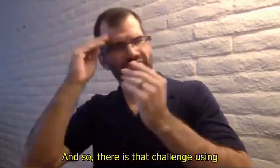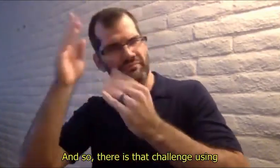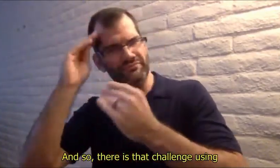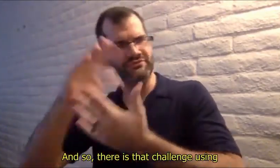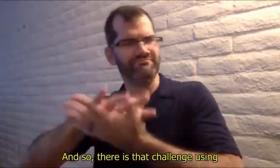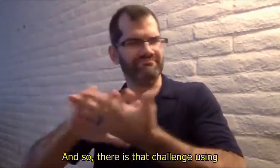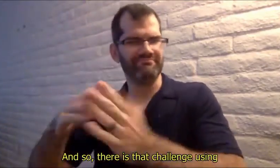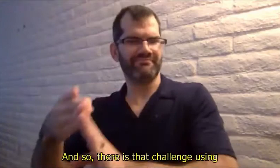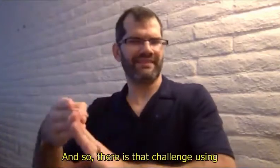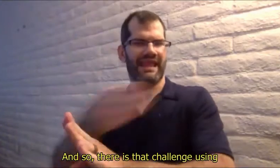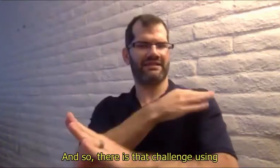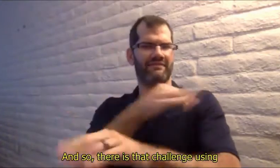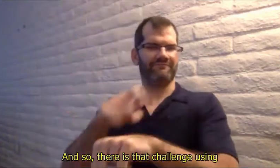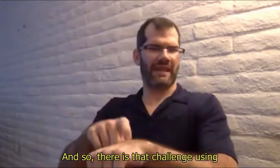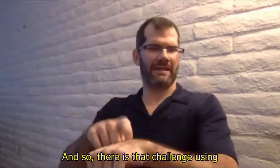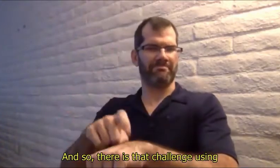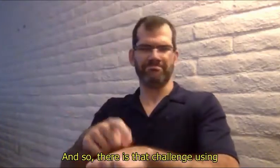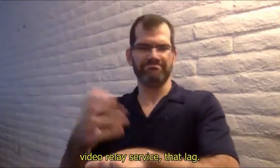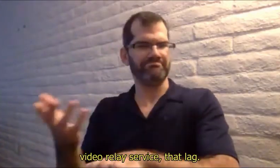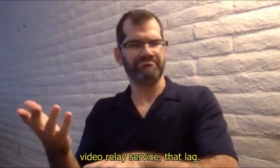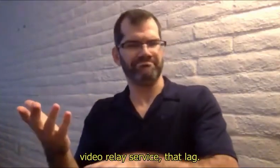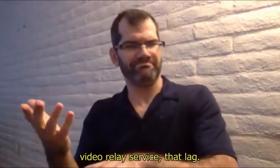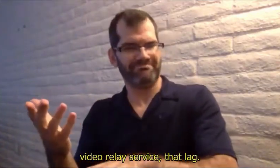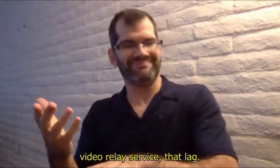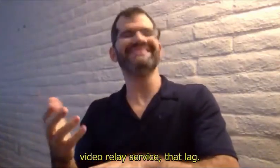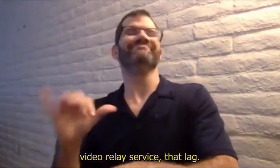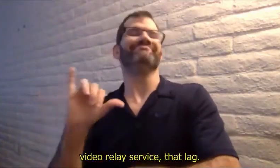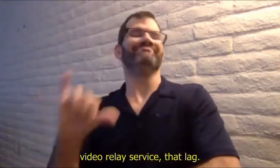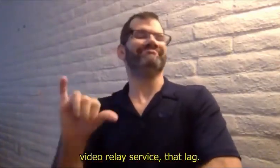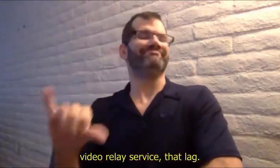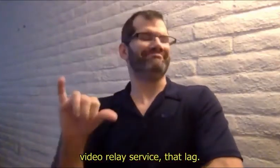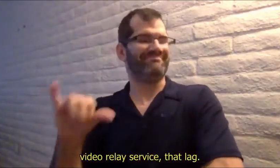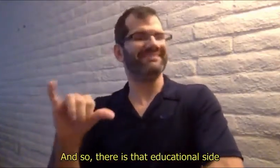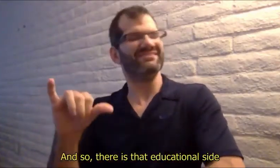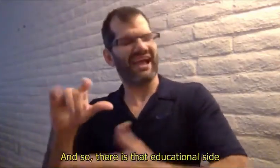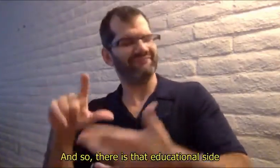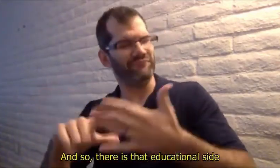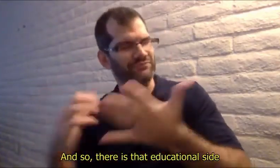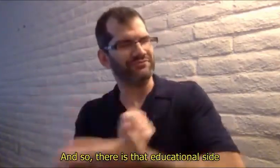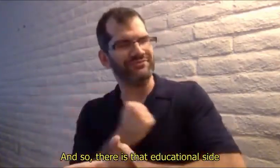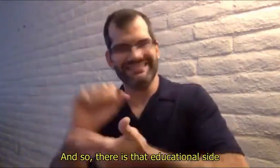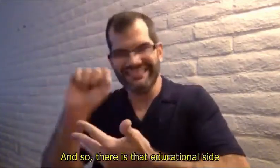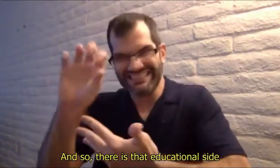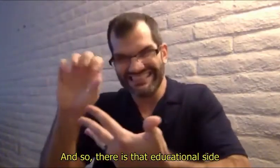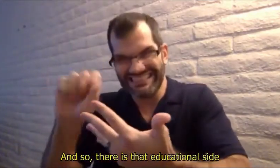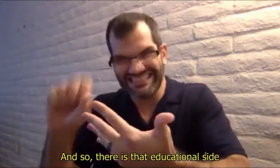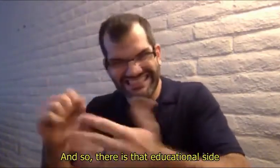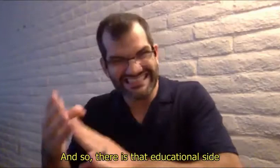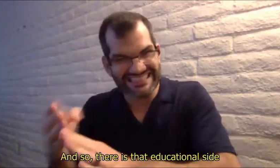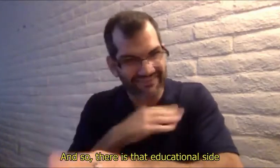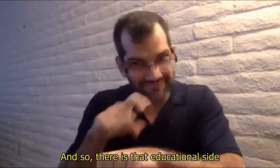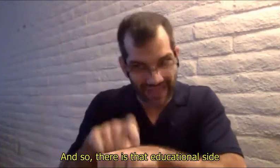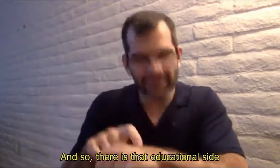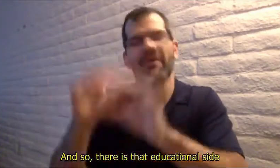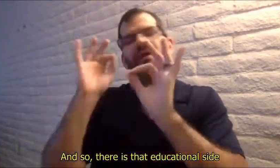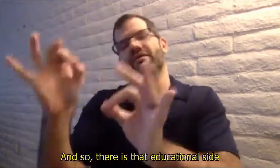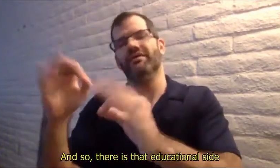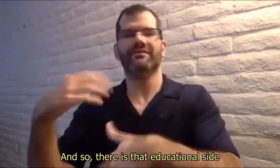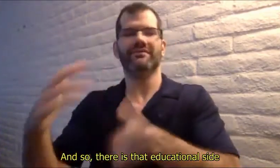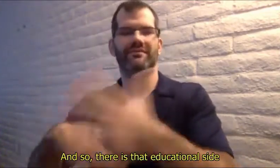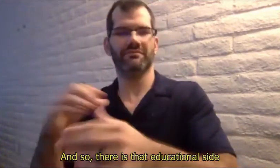so there is that challenge using video relay service, that lag. And so there is